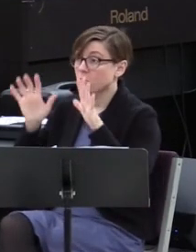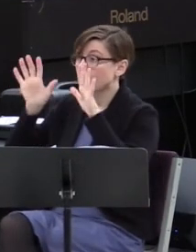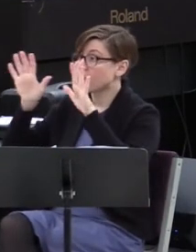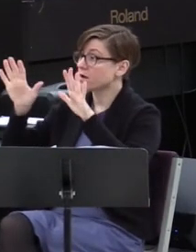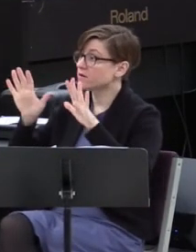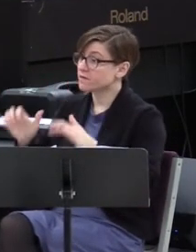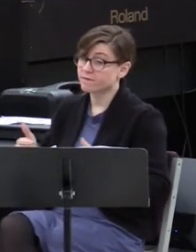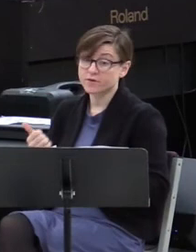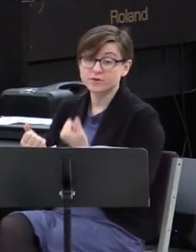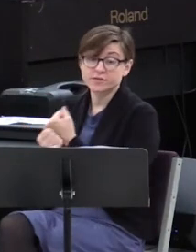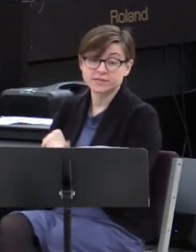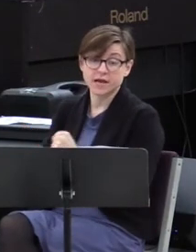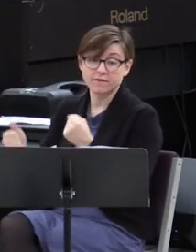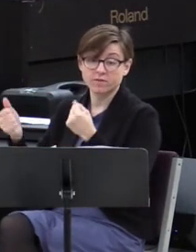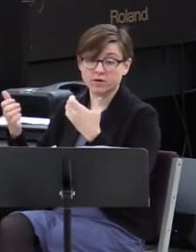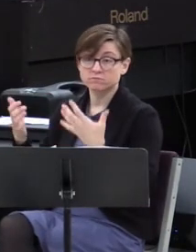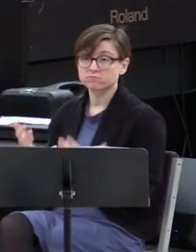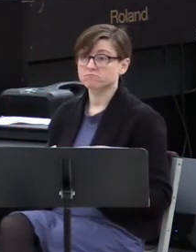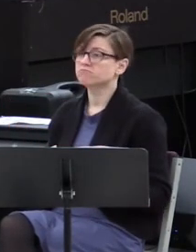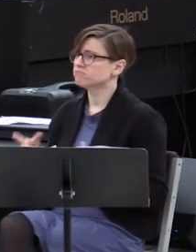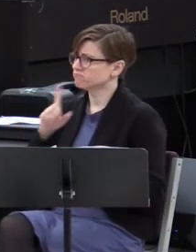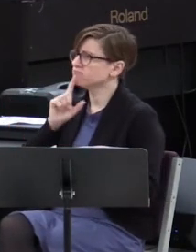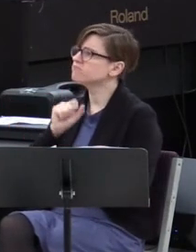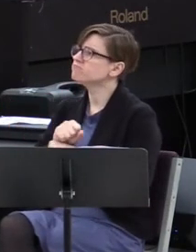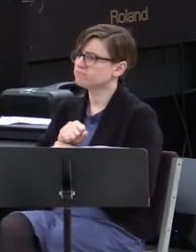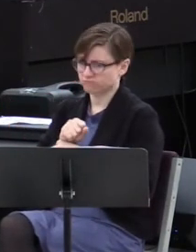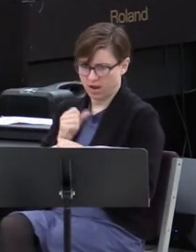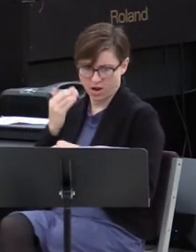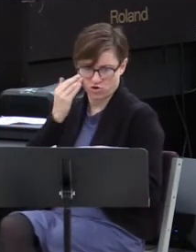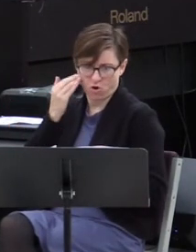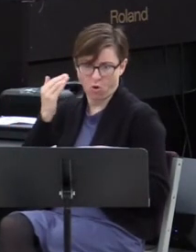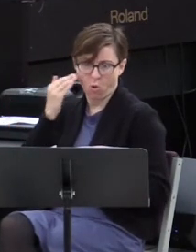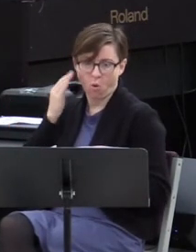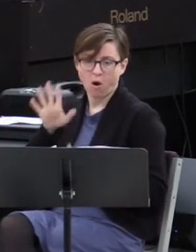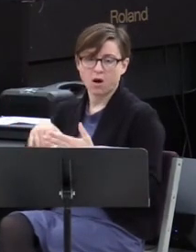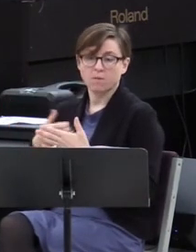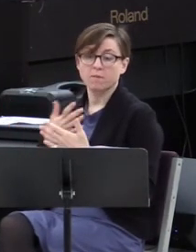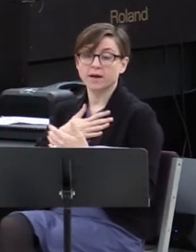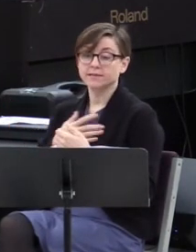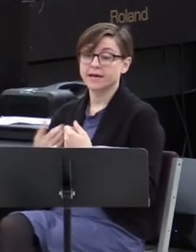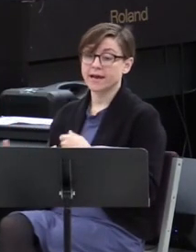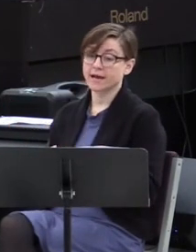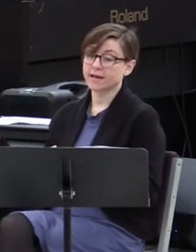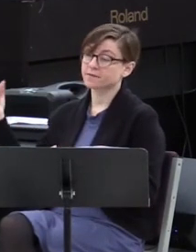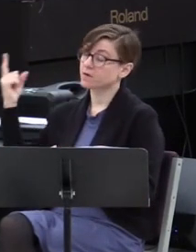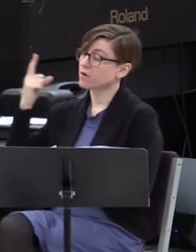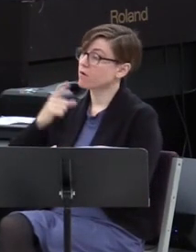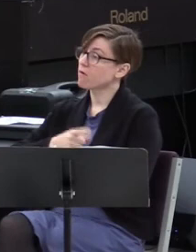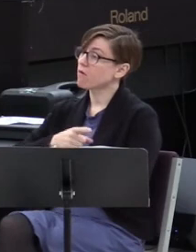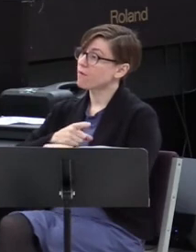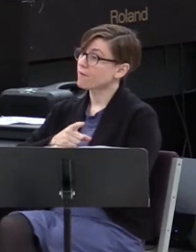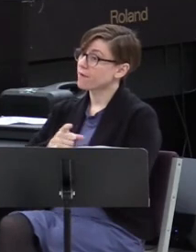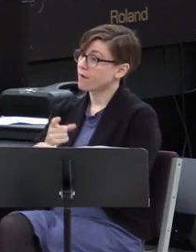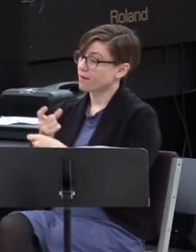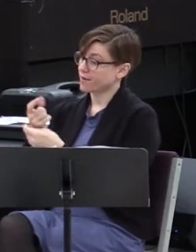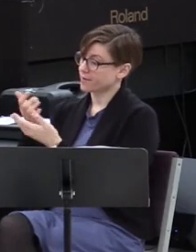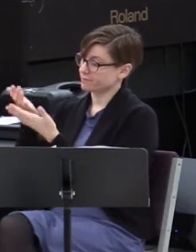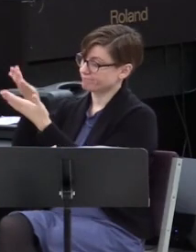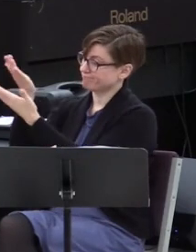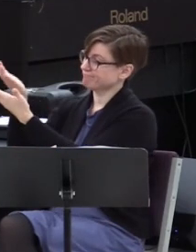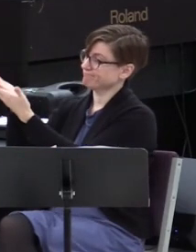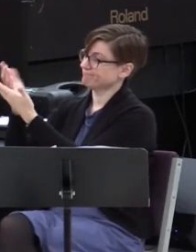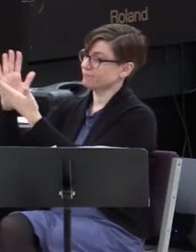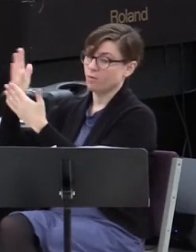wonderful Savior, I know for sure. All of my days are held in